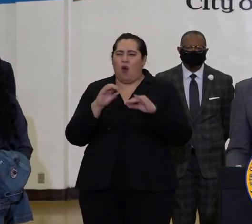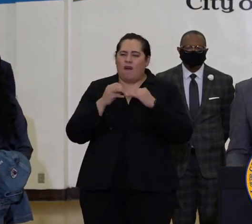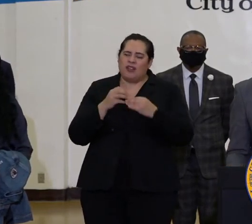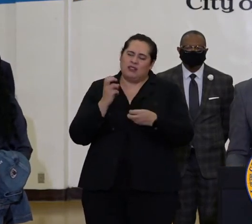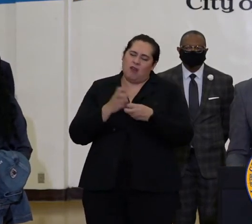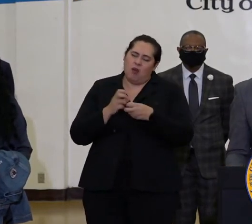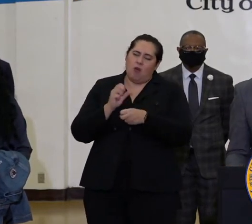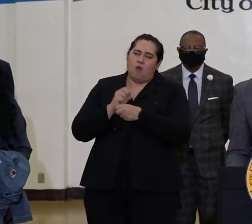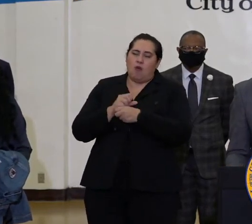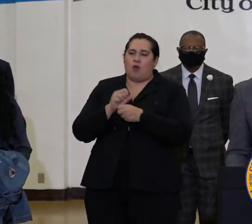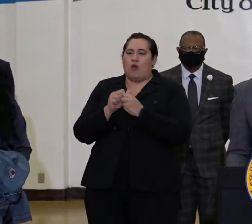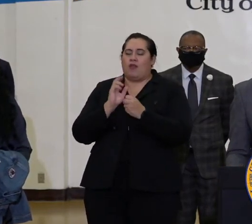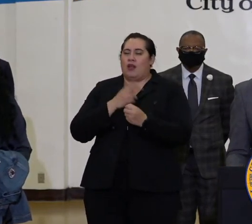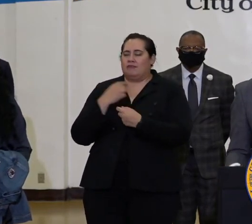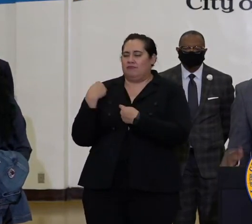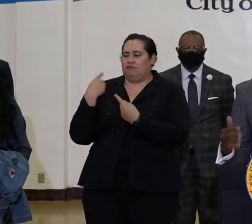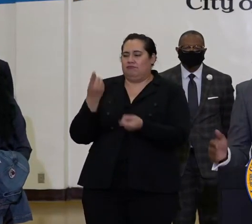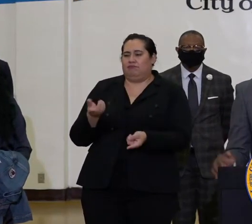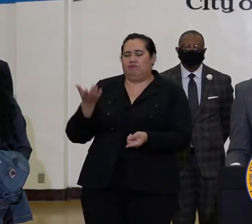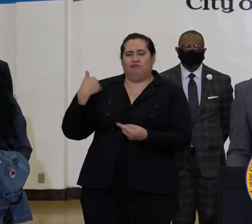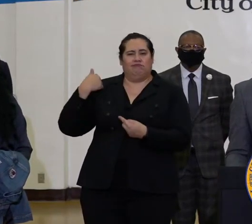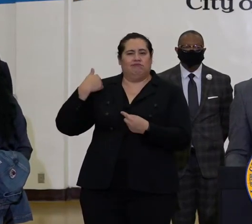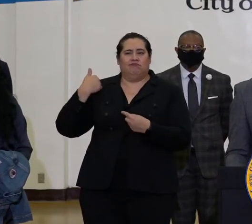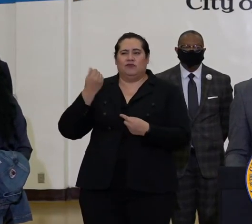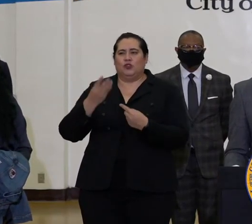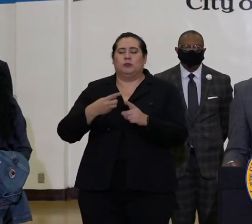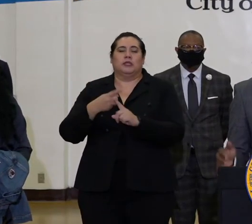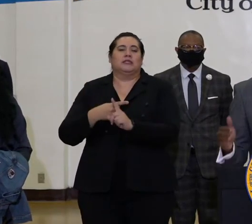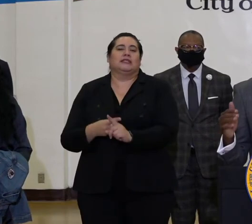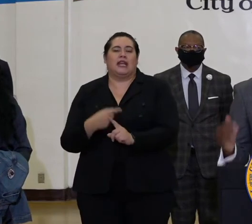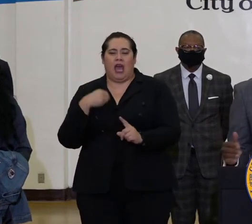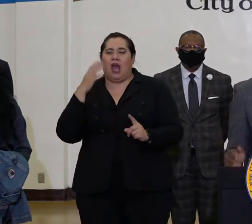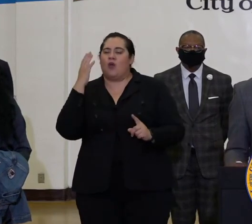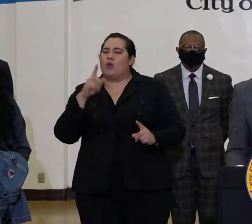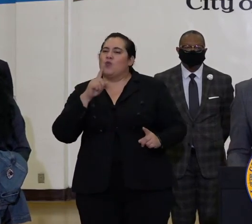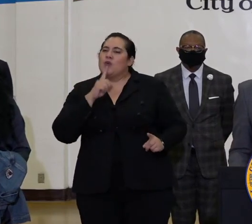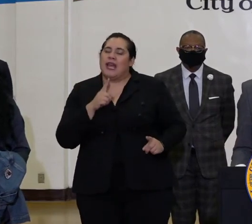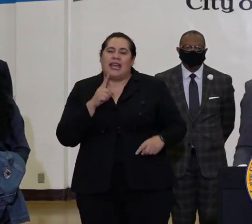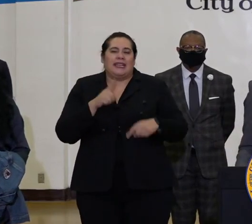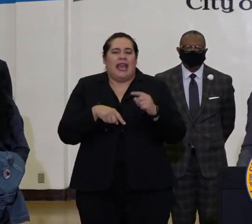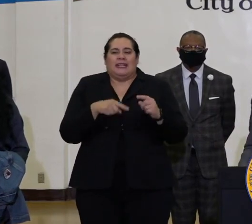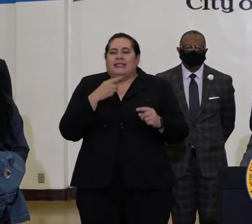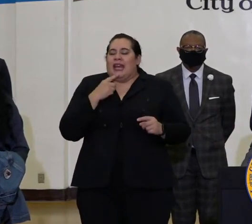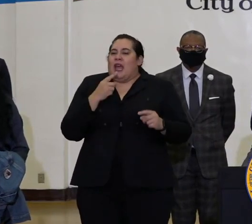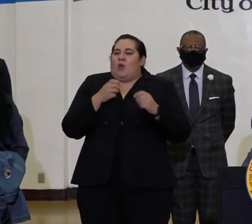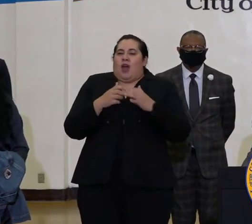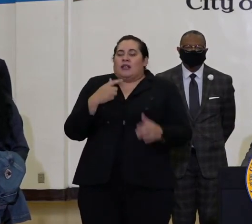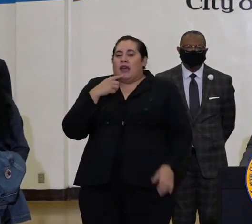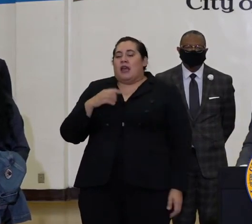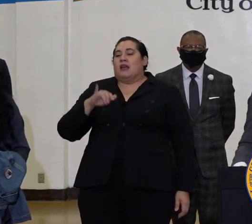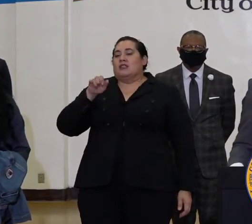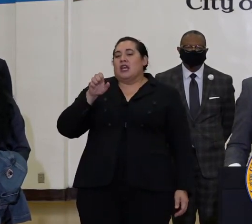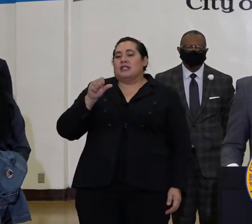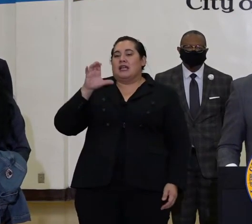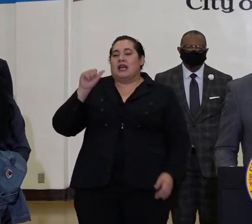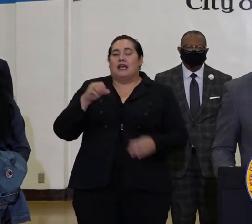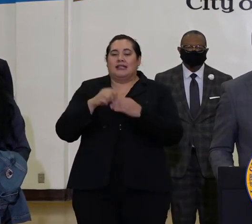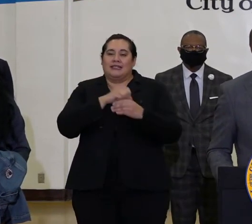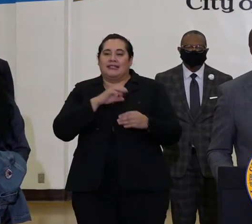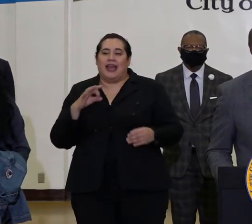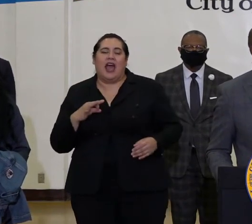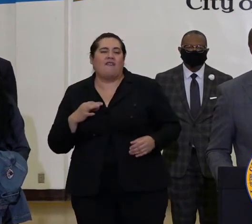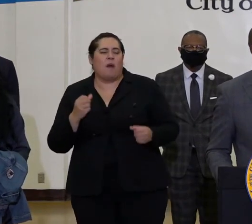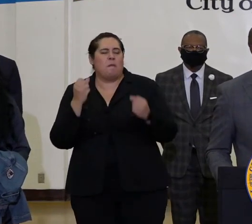working with us over the past few months. I would be remiss if I didn't recognize Jessica on the governor's staff, who put